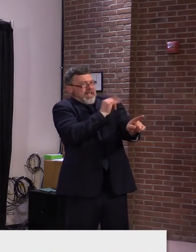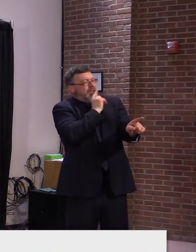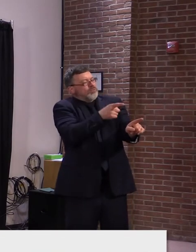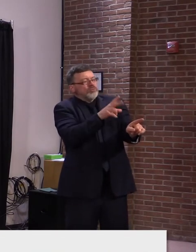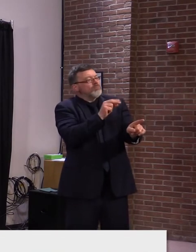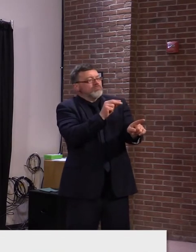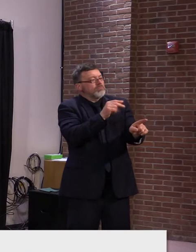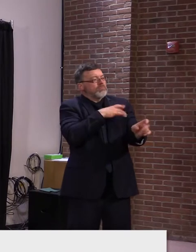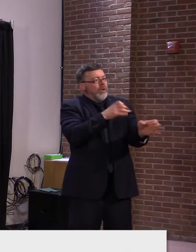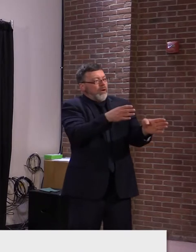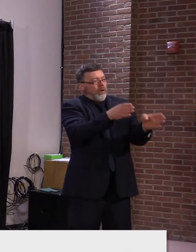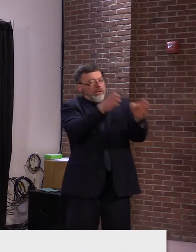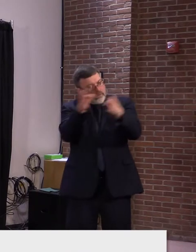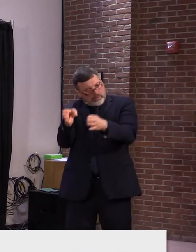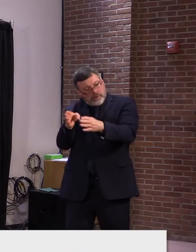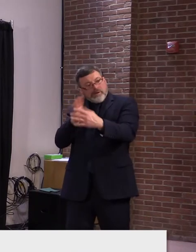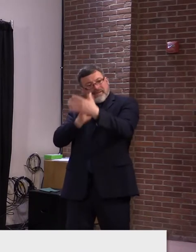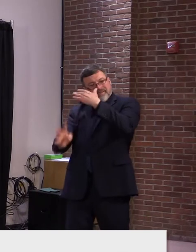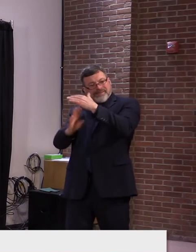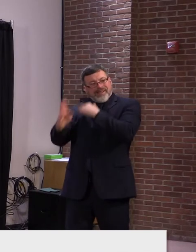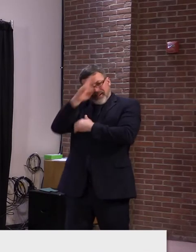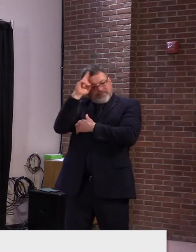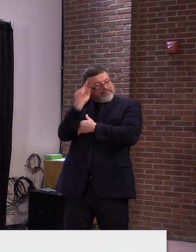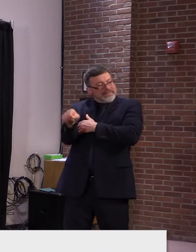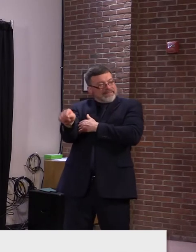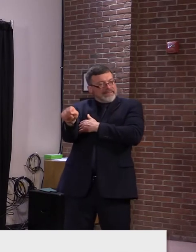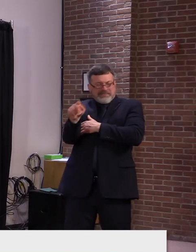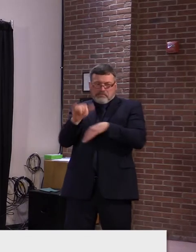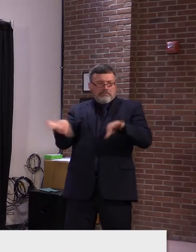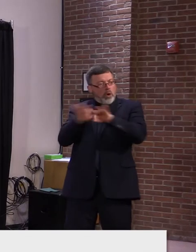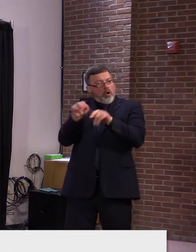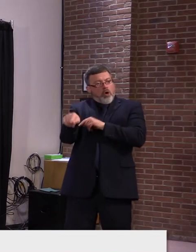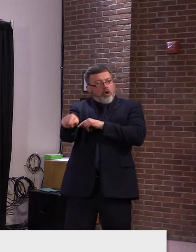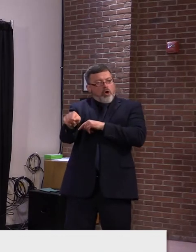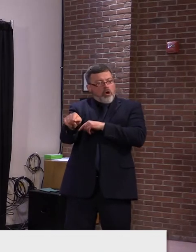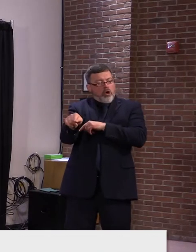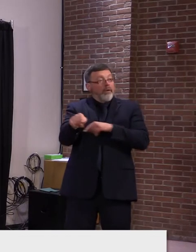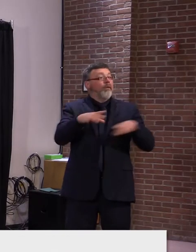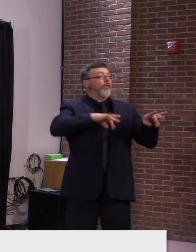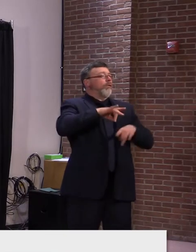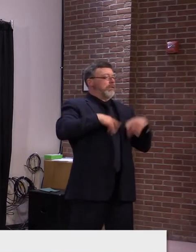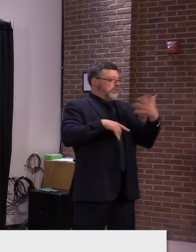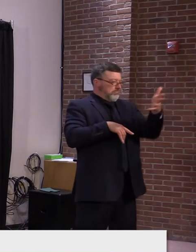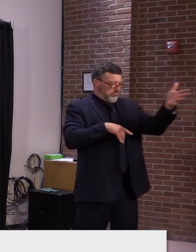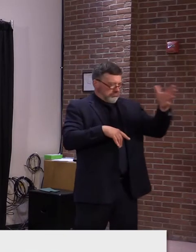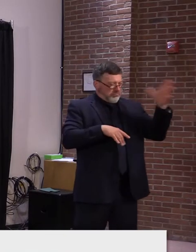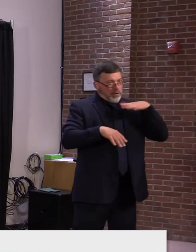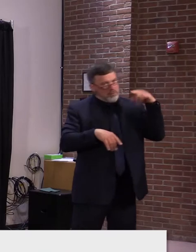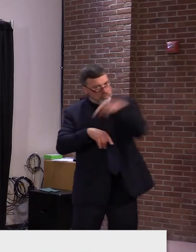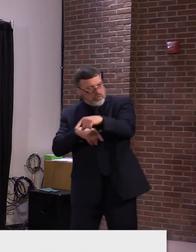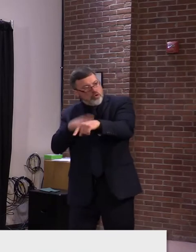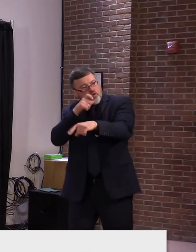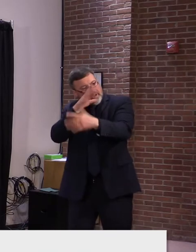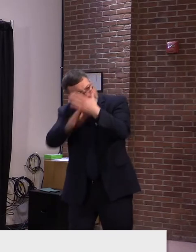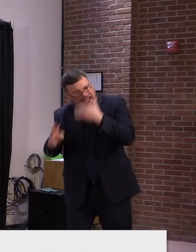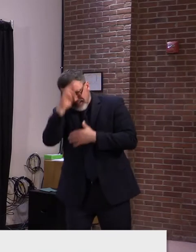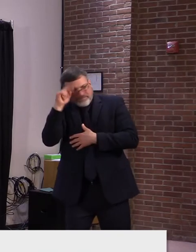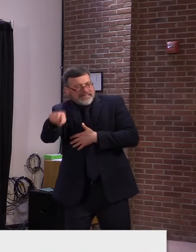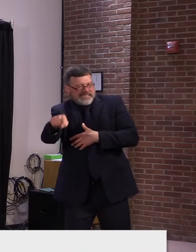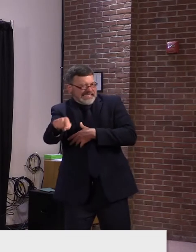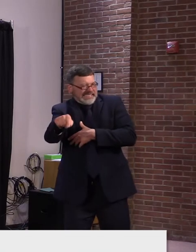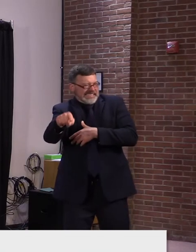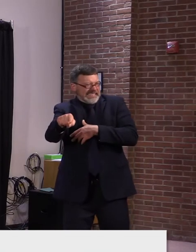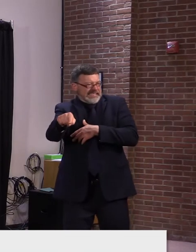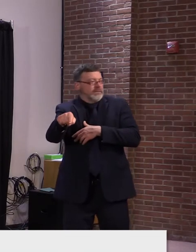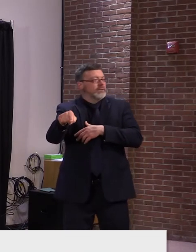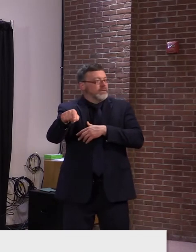the hospitalizations, and particularly the hospitalizations for those who have